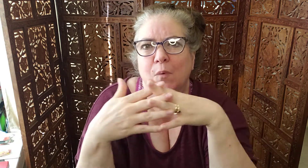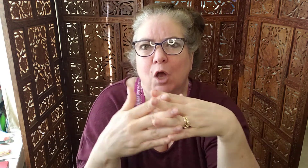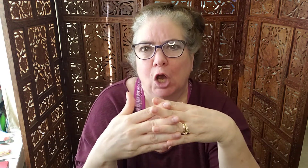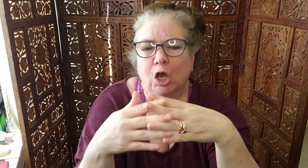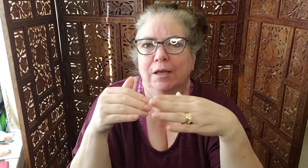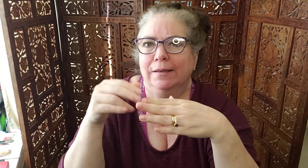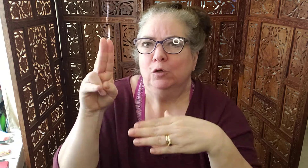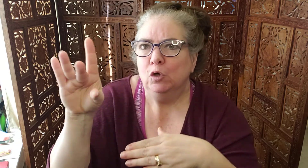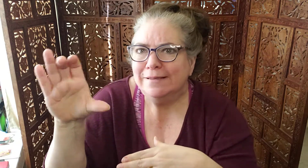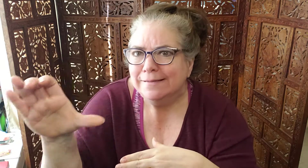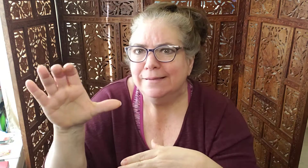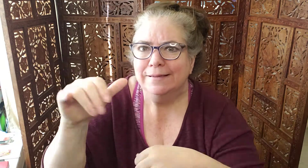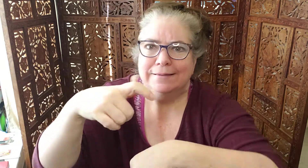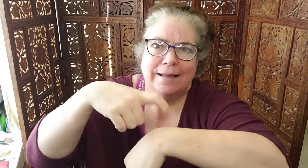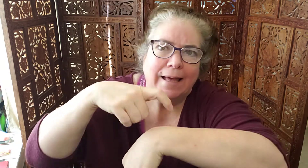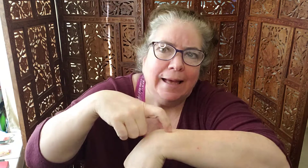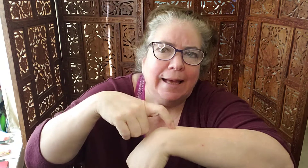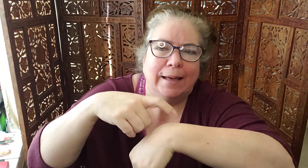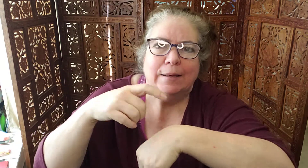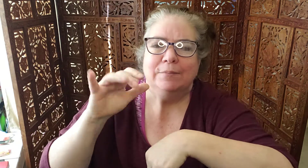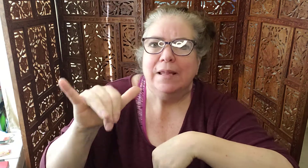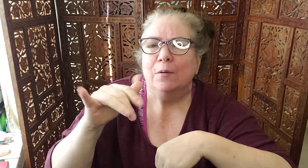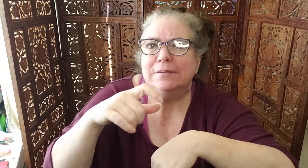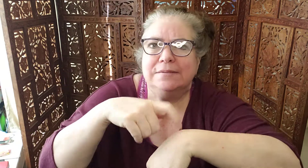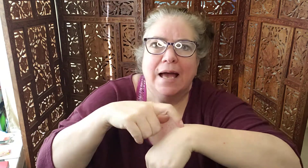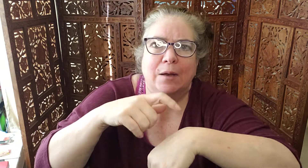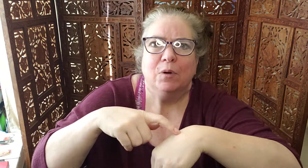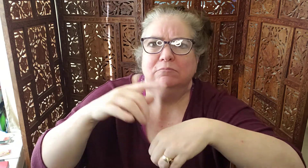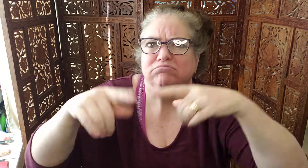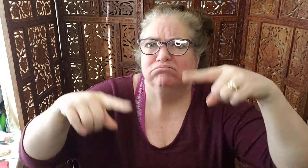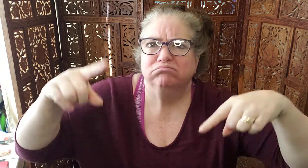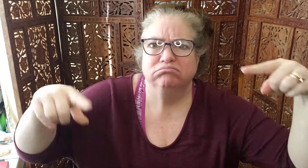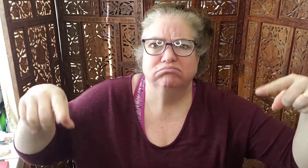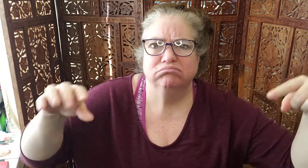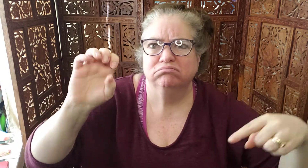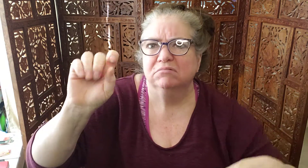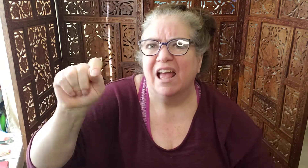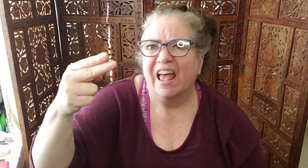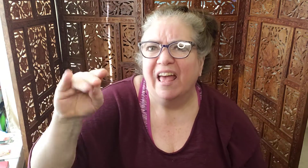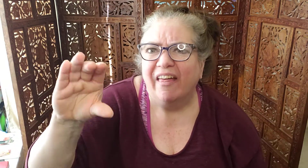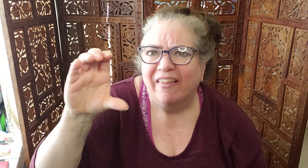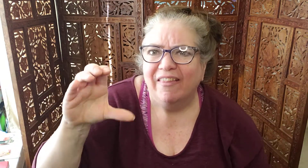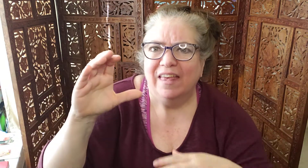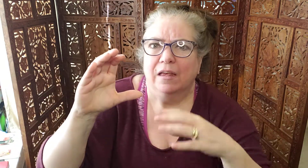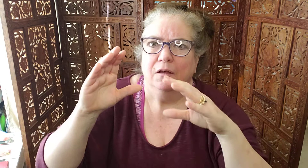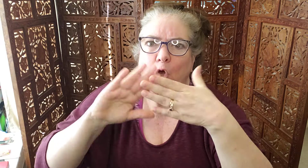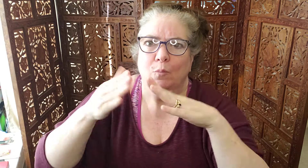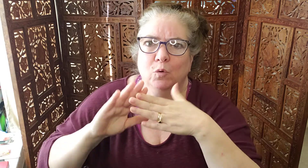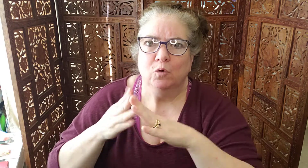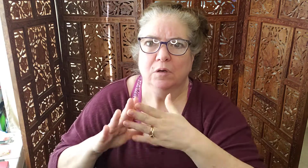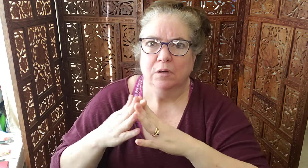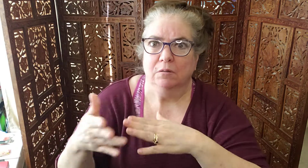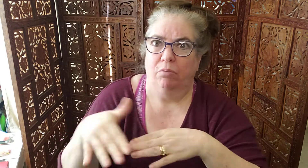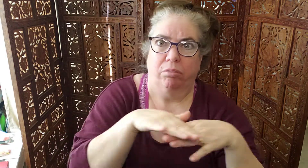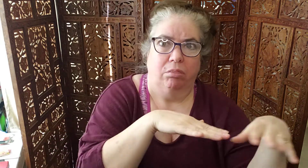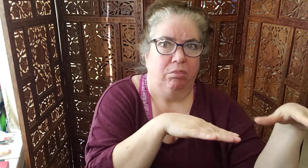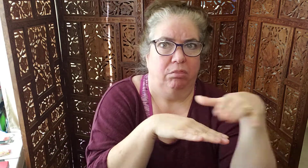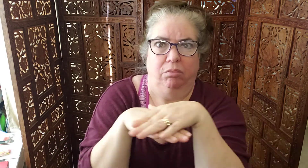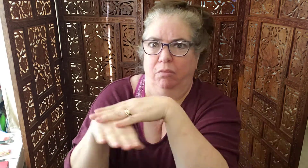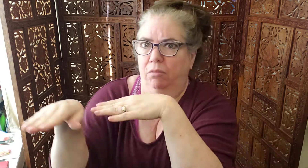that time. This was an age where all these different ethnic communities were coming together, different kinds of music,